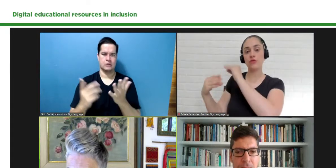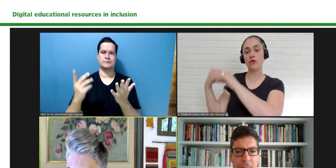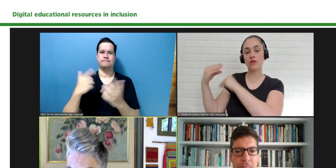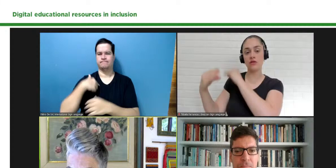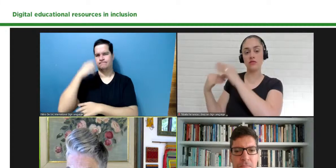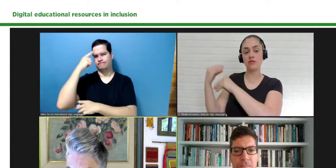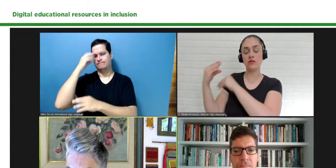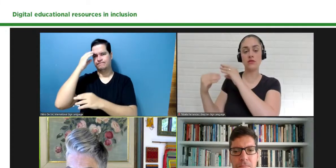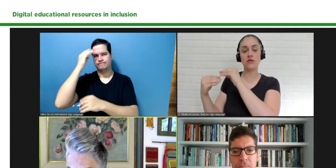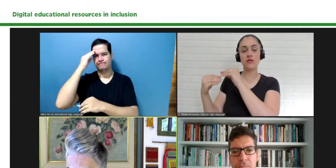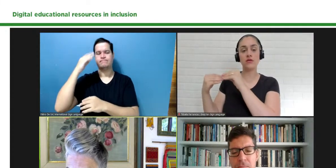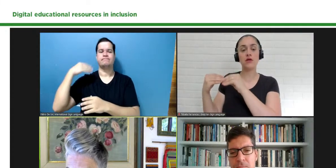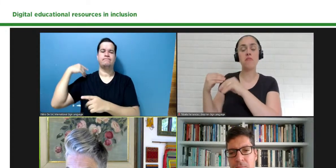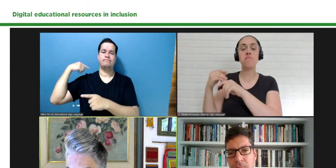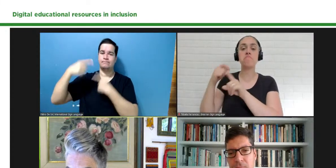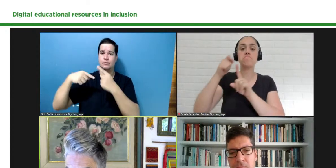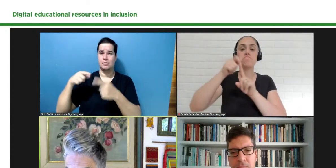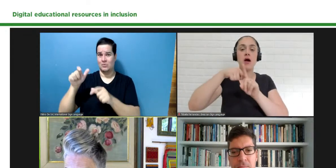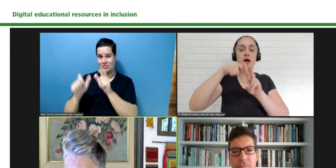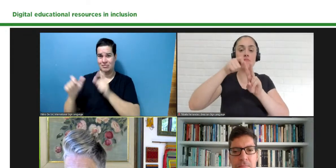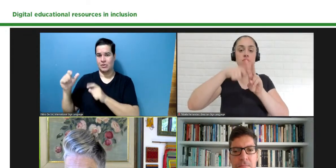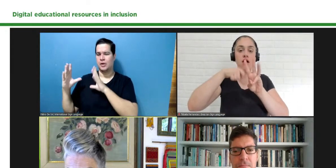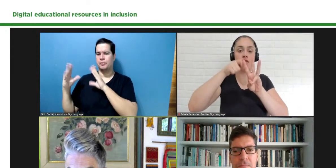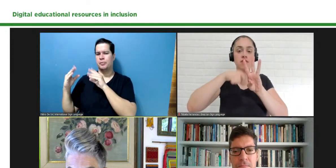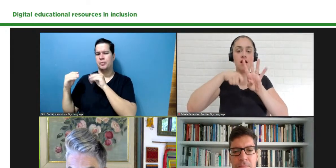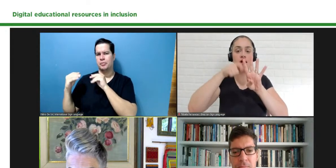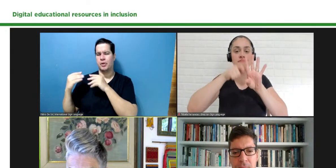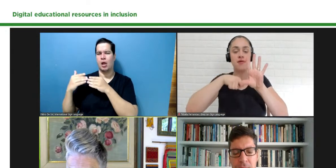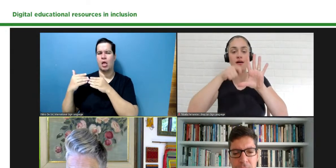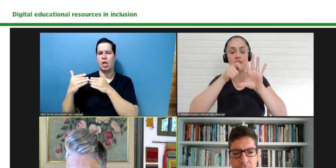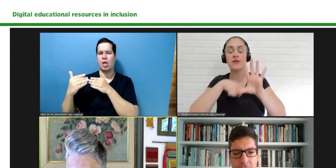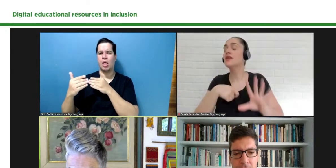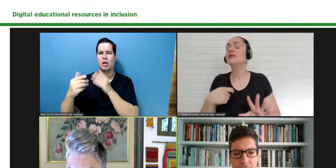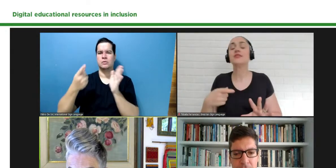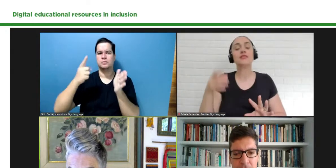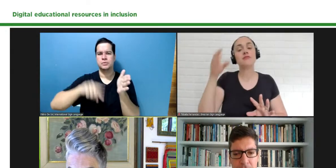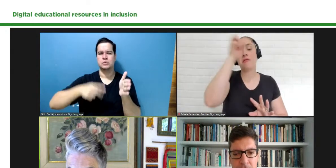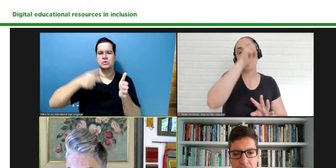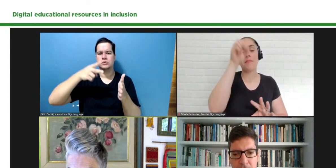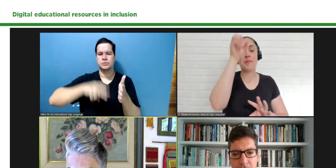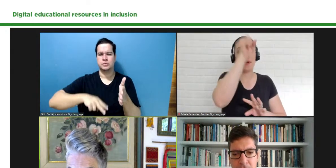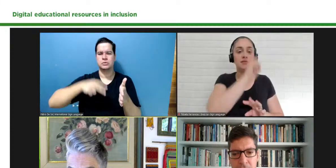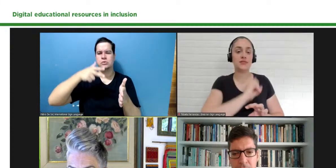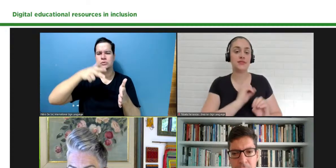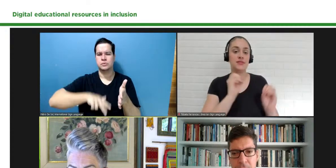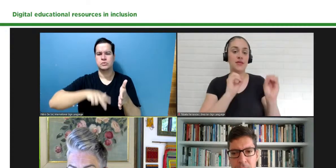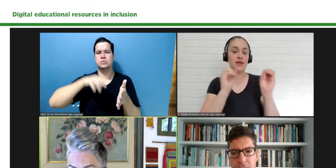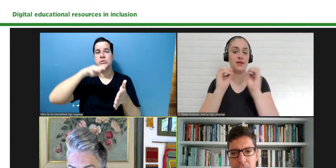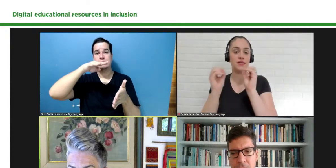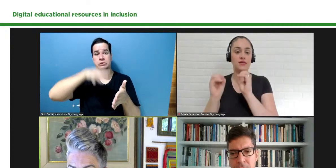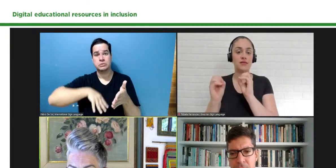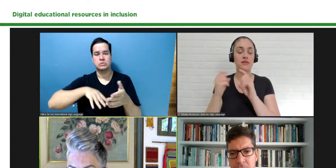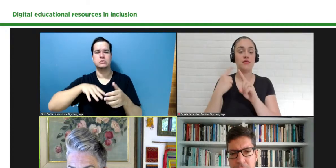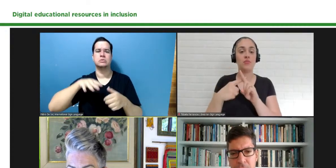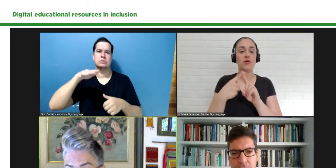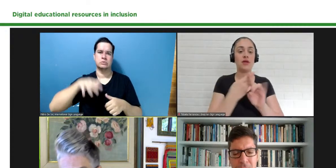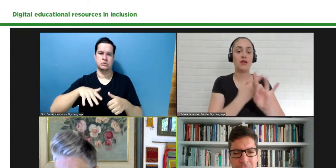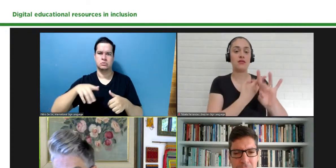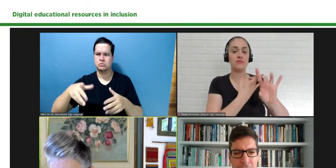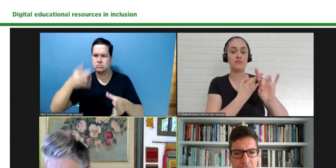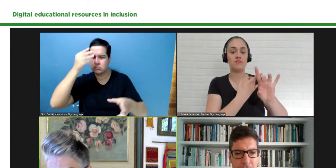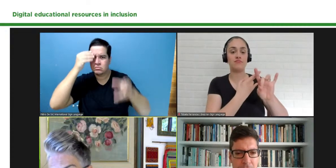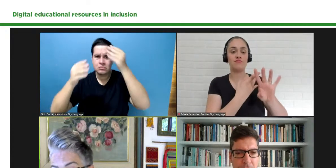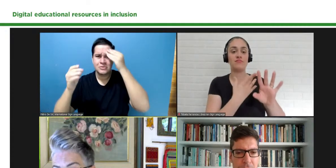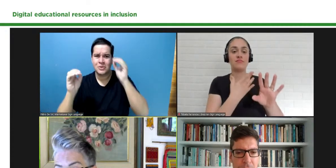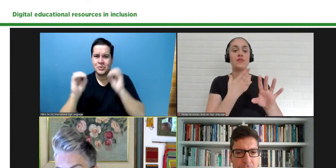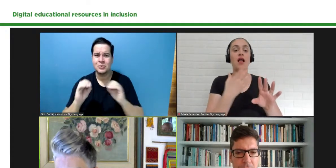spent months without leaving home, and the only education offered was online distance learning,